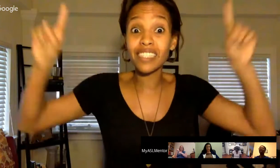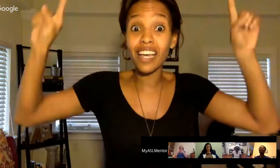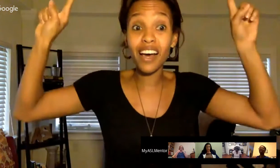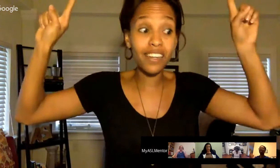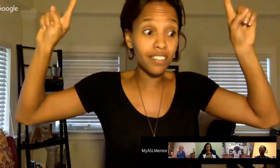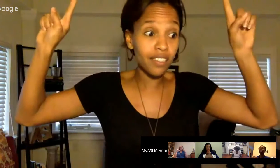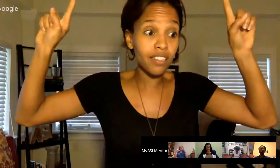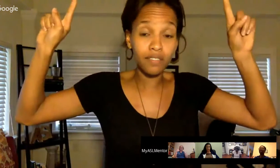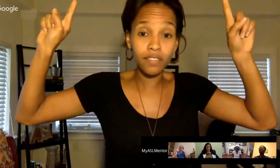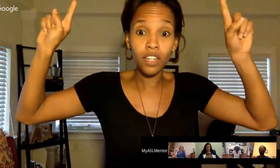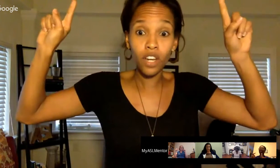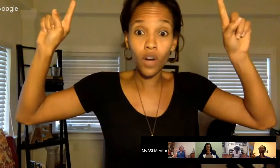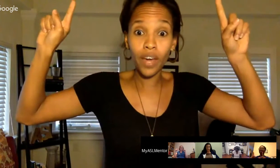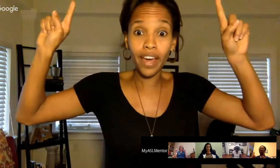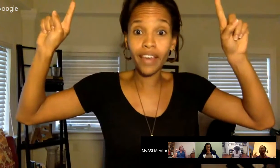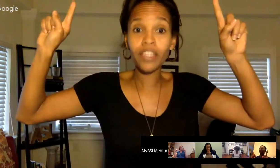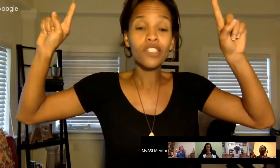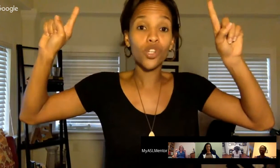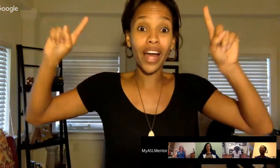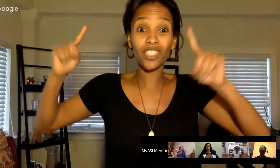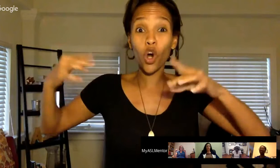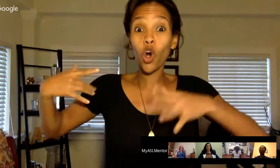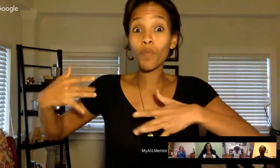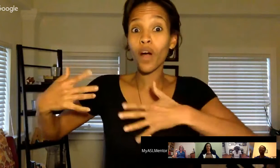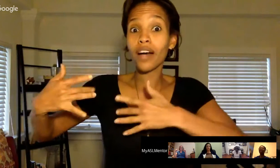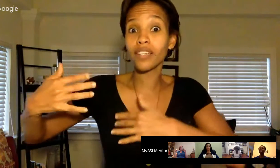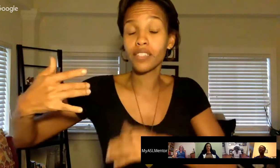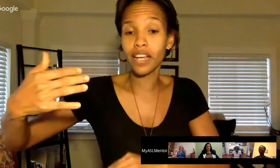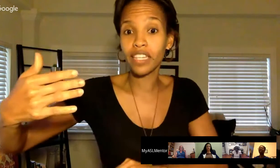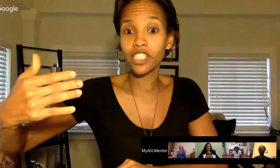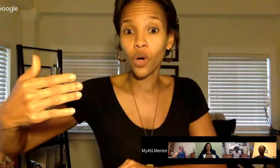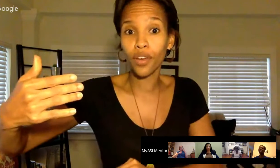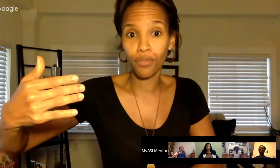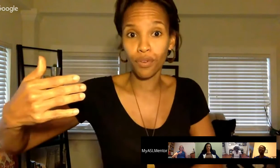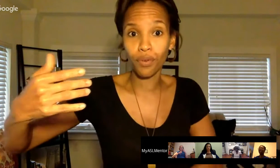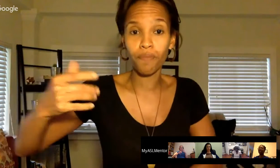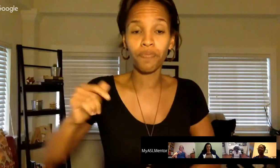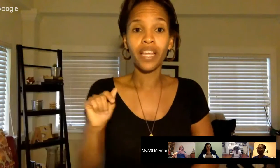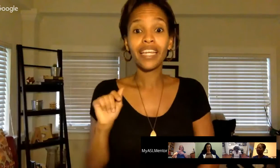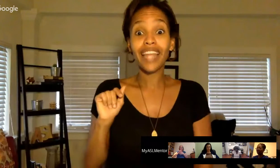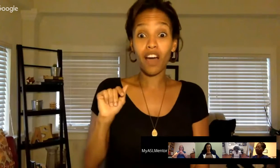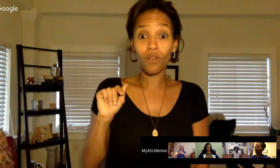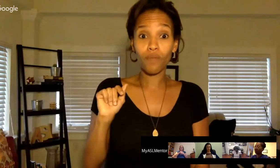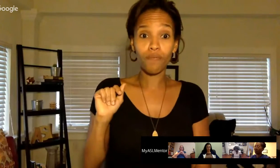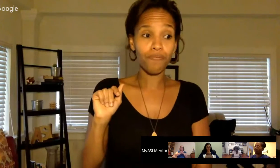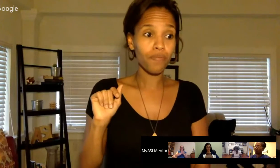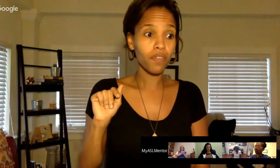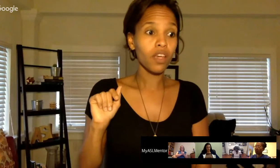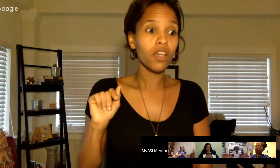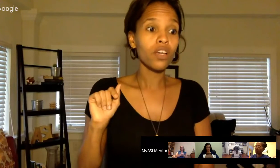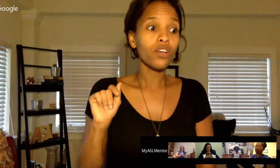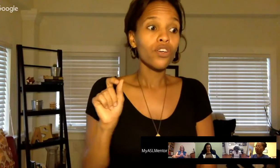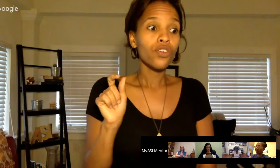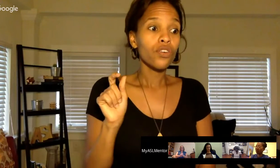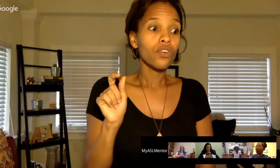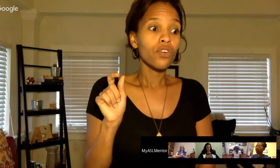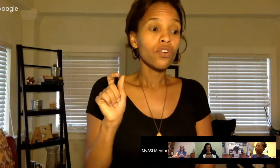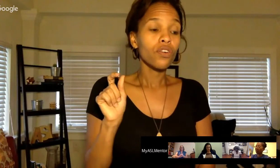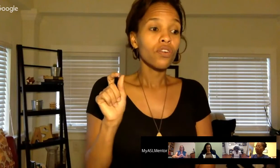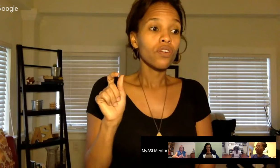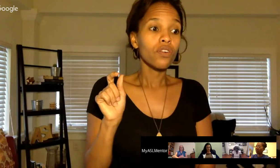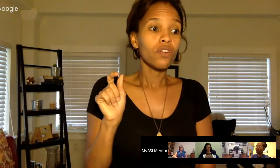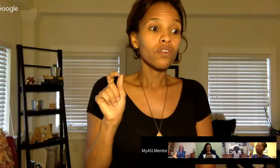success, success, okay? So that's the whole process that he's going through. Now,